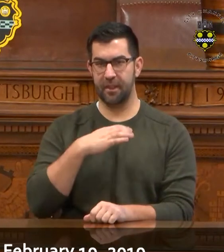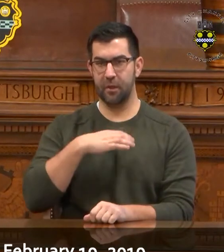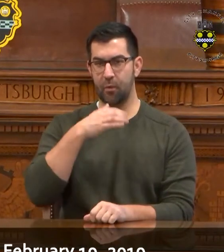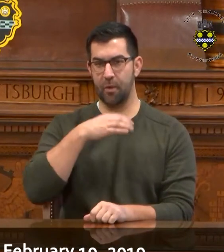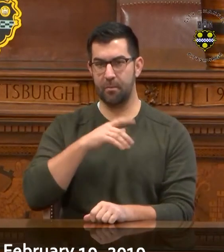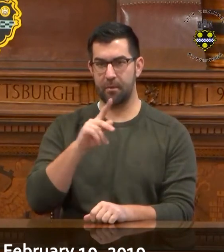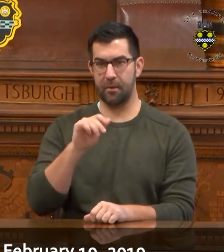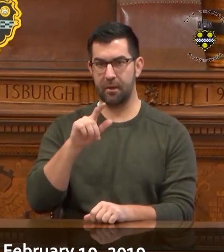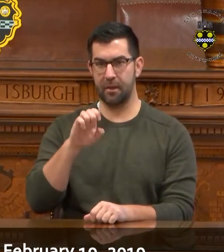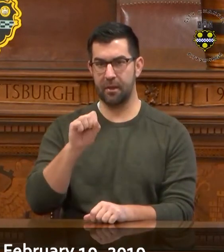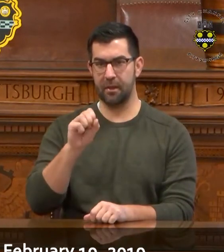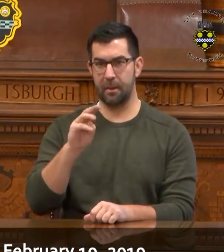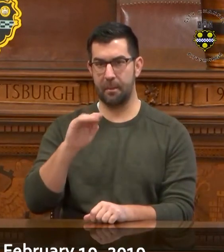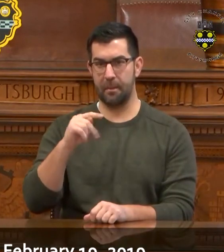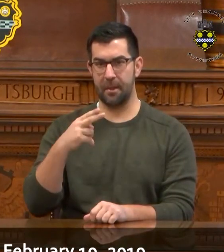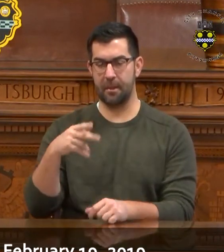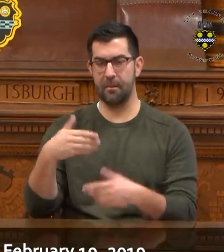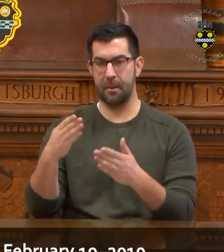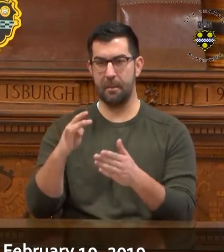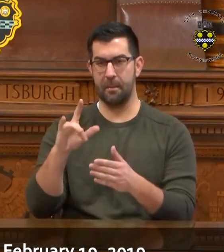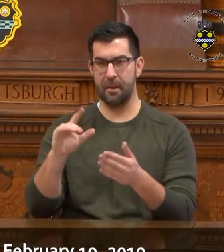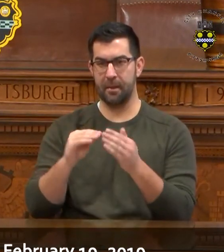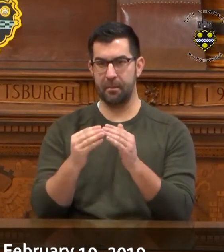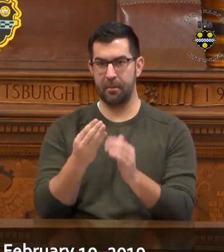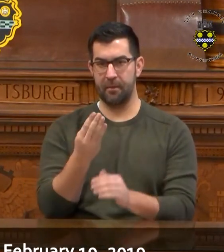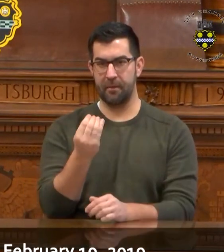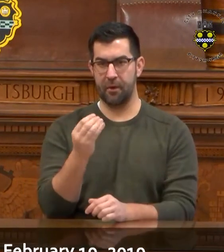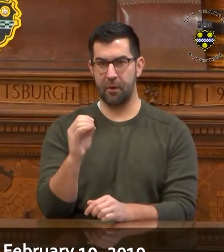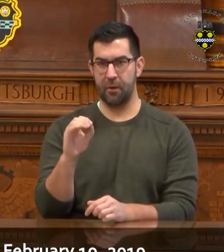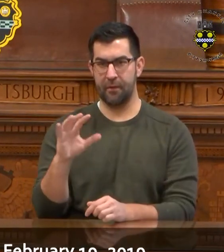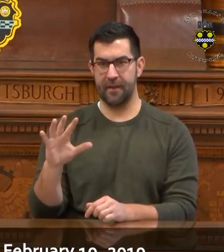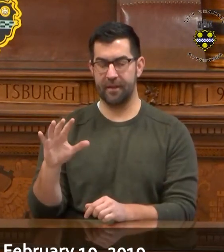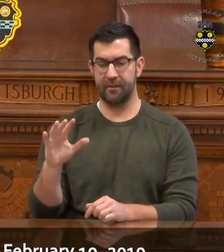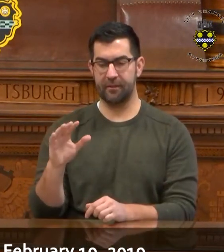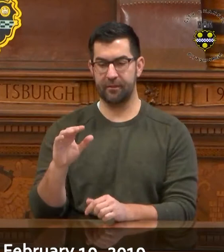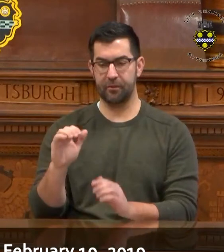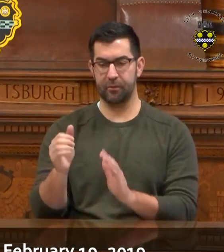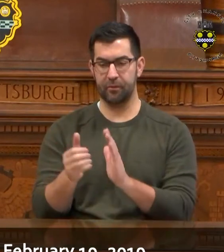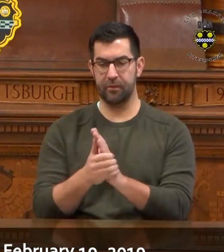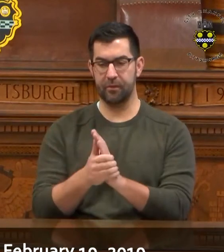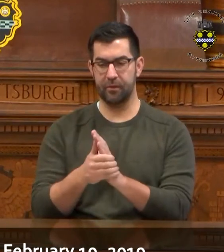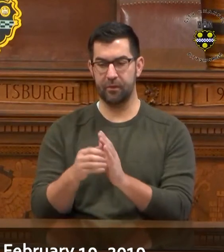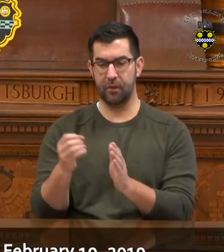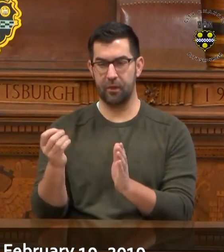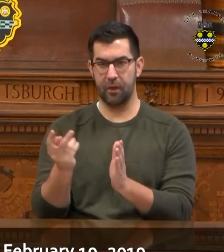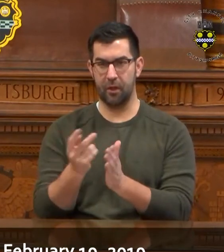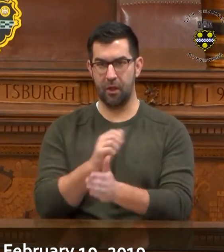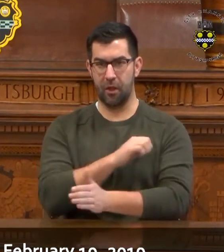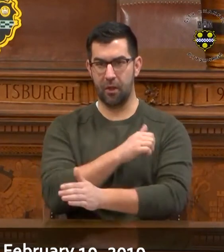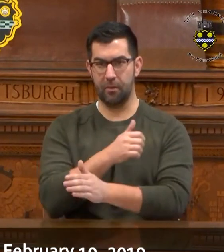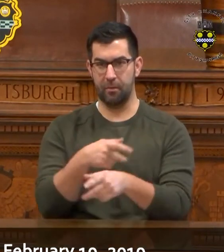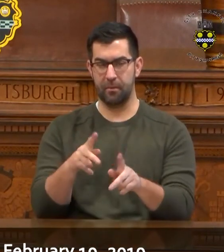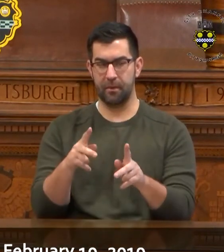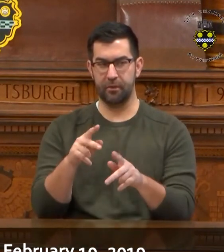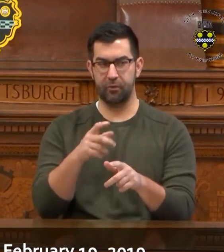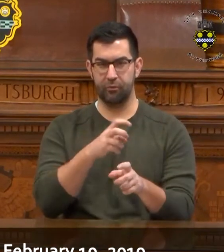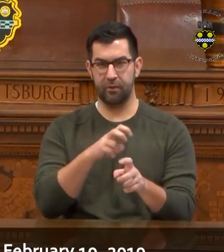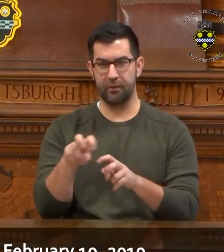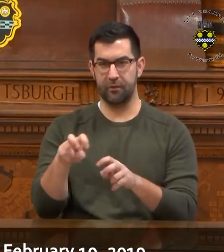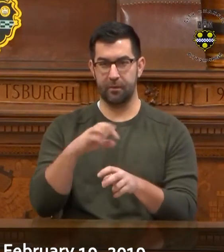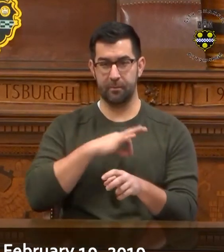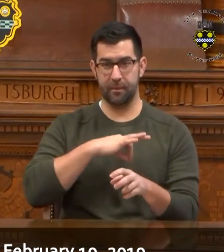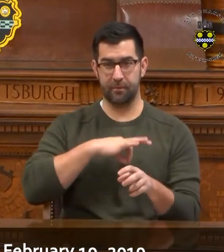Councilwoman Teresa Kell-Smith presents Bill Number 1405, Resolution Authorizing the Transfer by the City